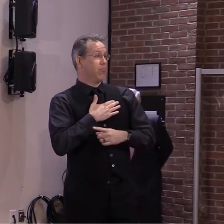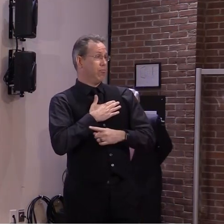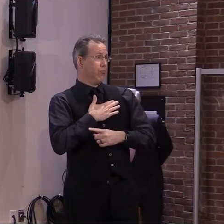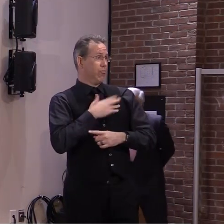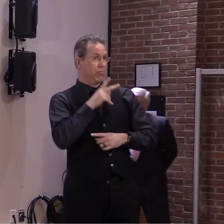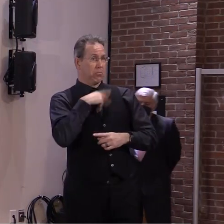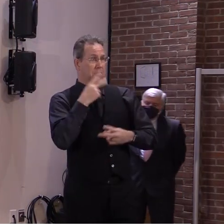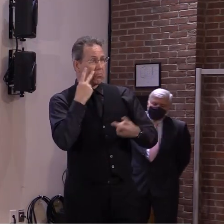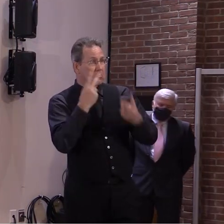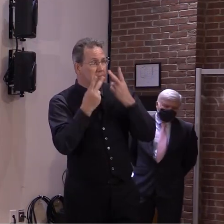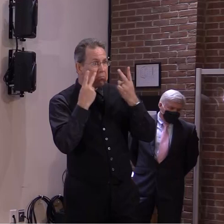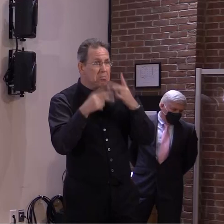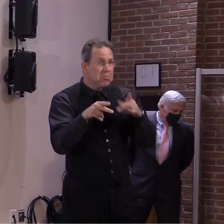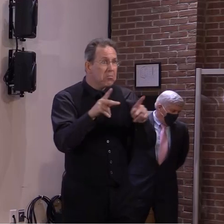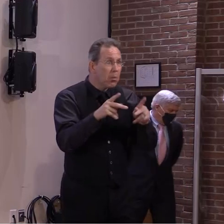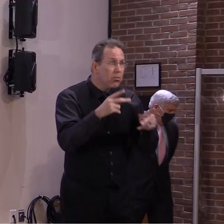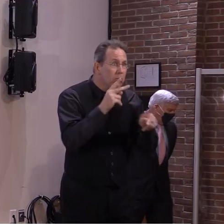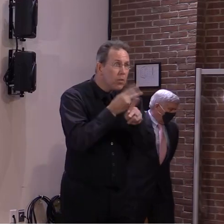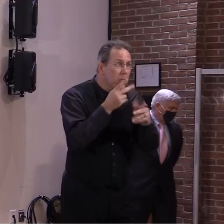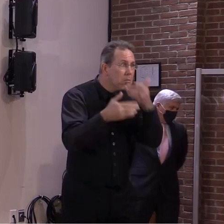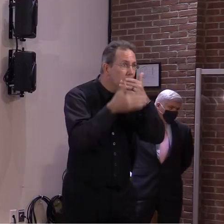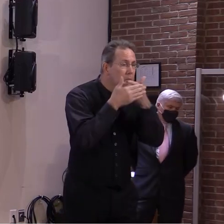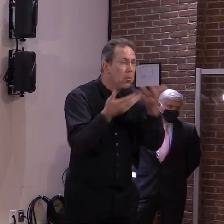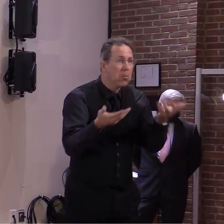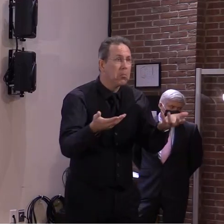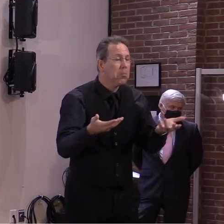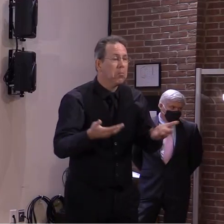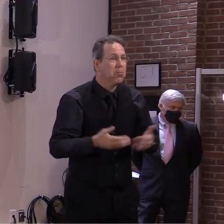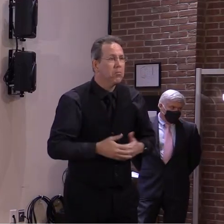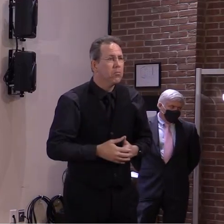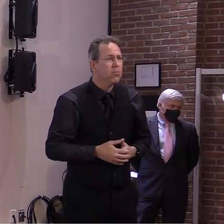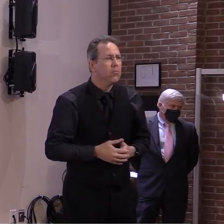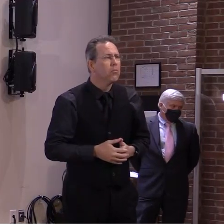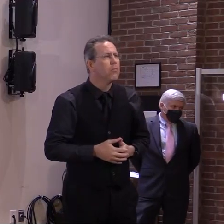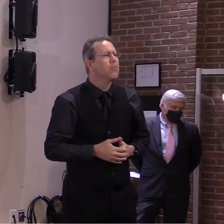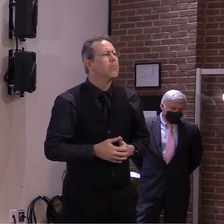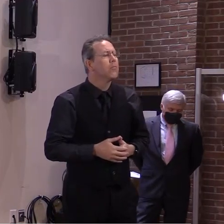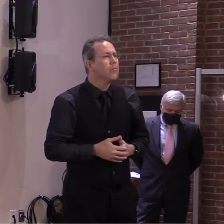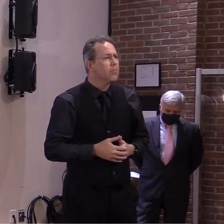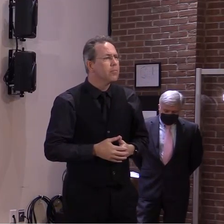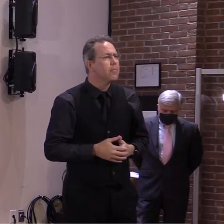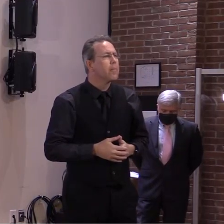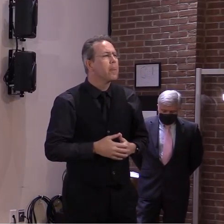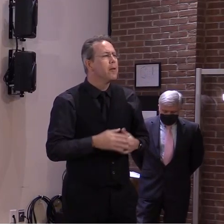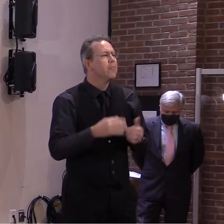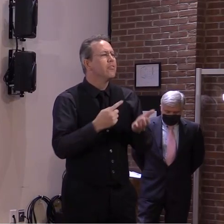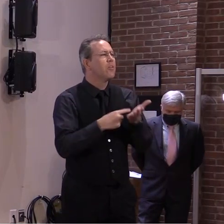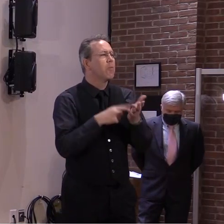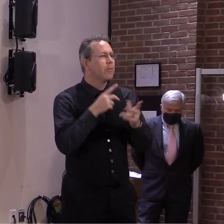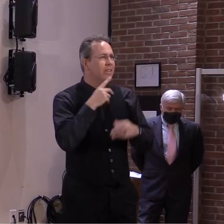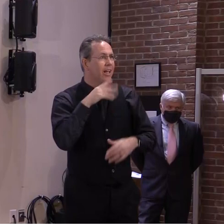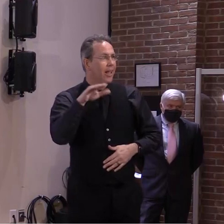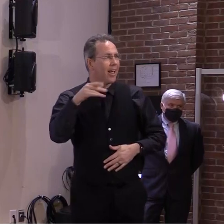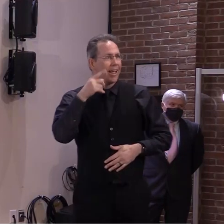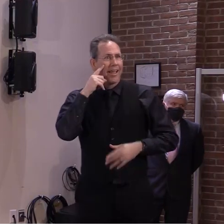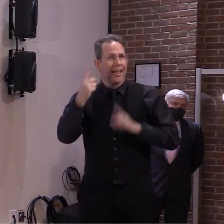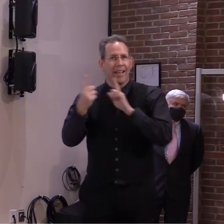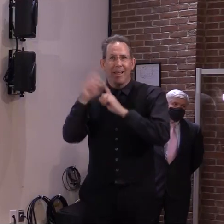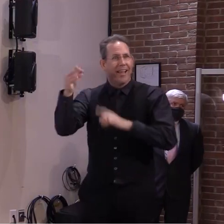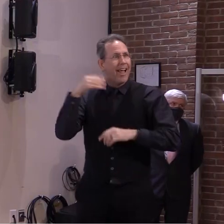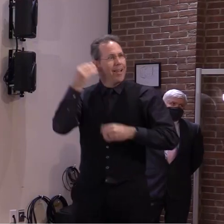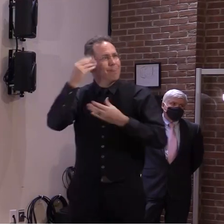observing and noticing, because people actually make a point of saying, see, I'm double masked. And I'm like, okay, sounds